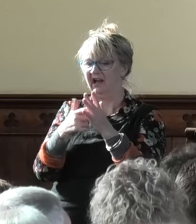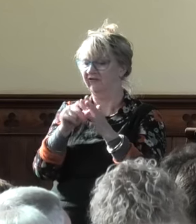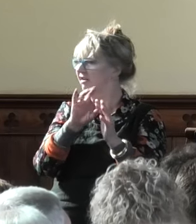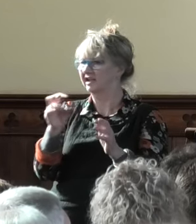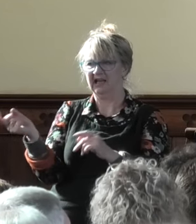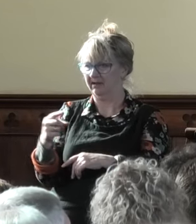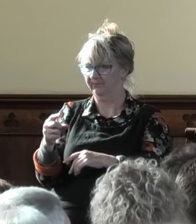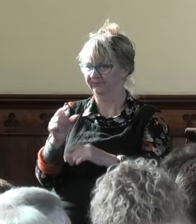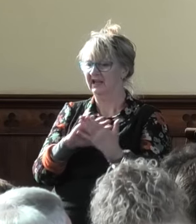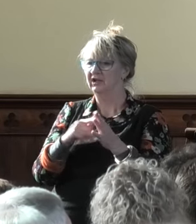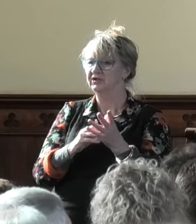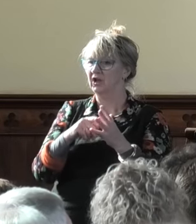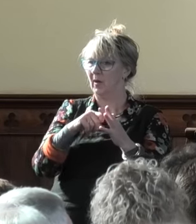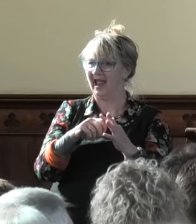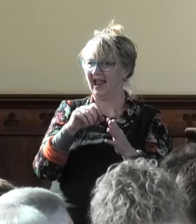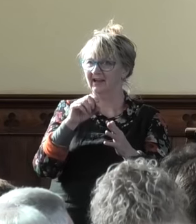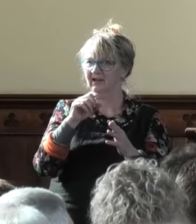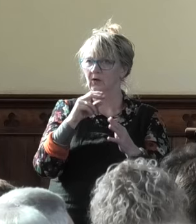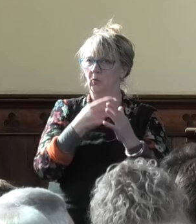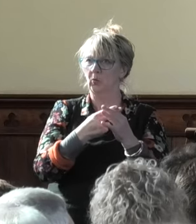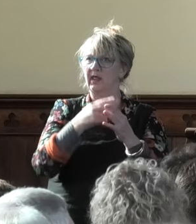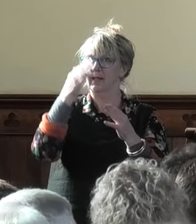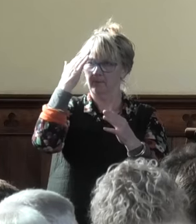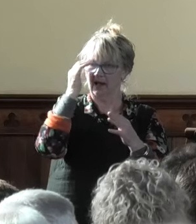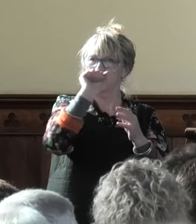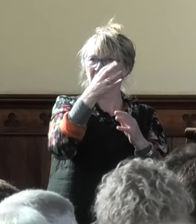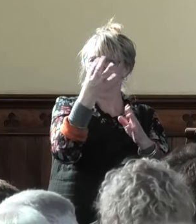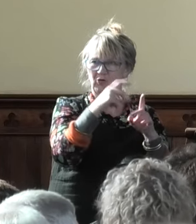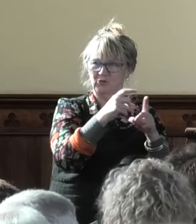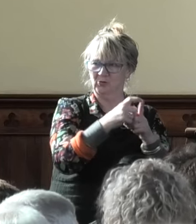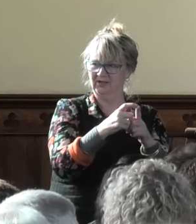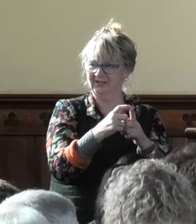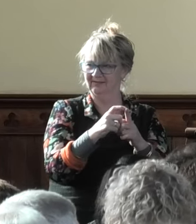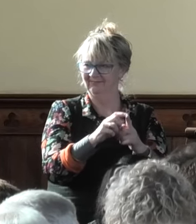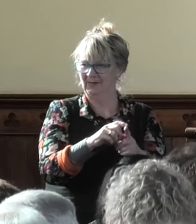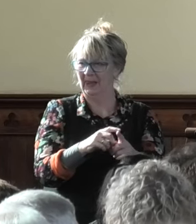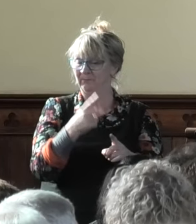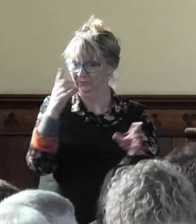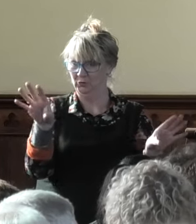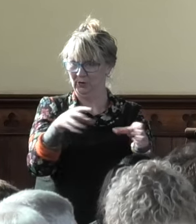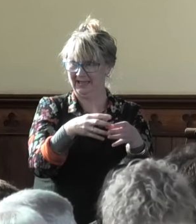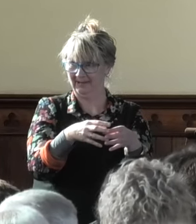Hank and Corrie endured 10 days afloat with mum and her four daughters. One day, us four girls were in the